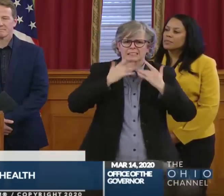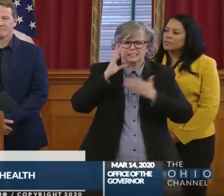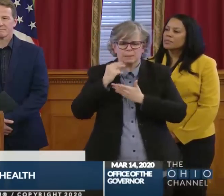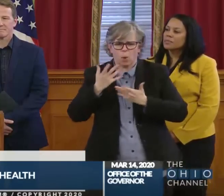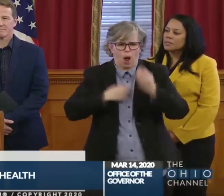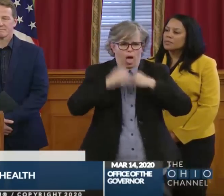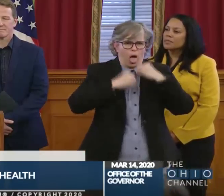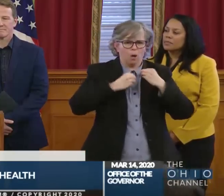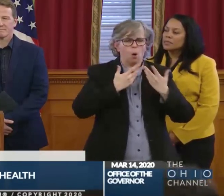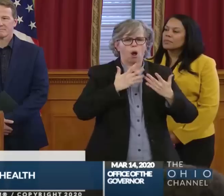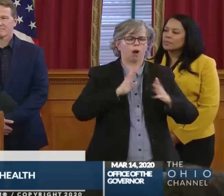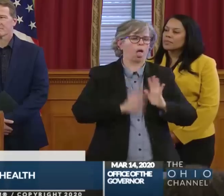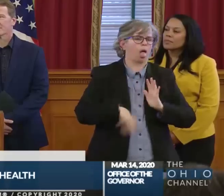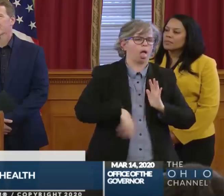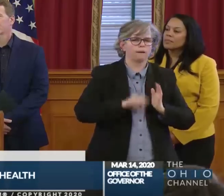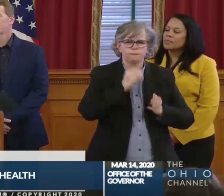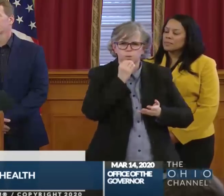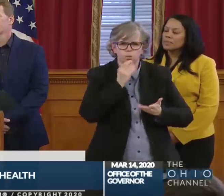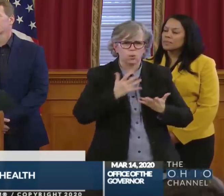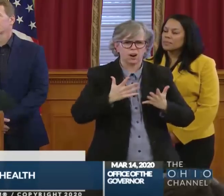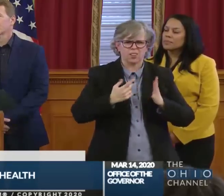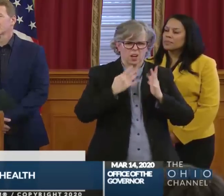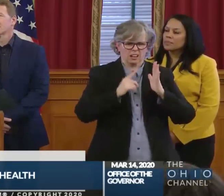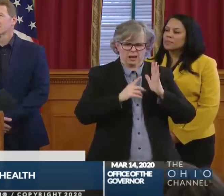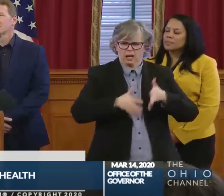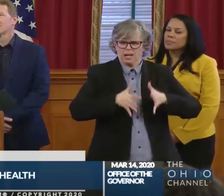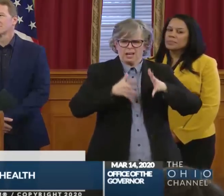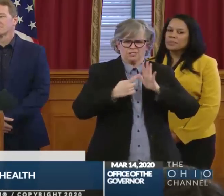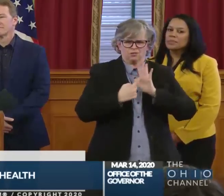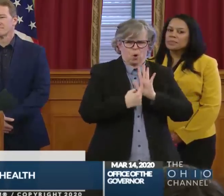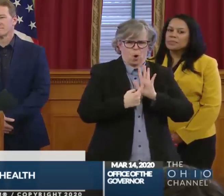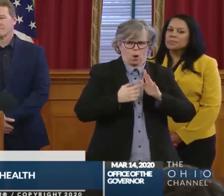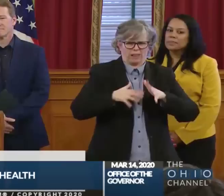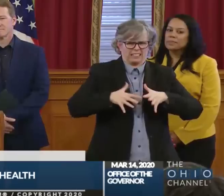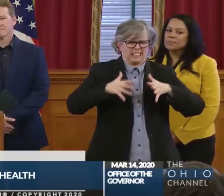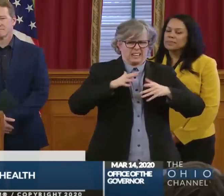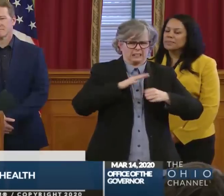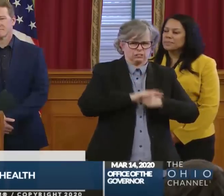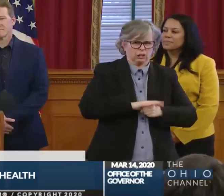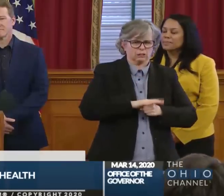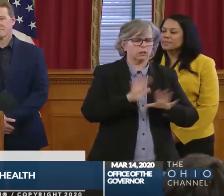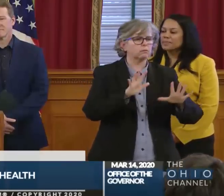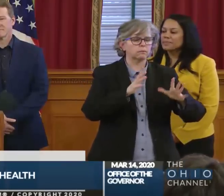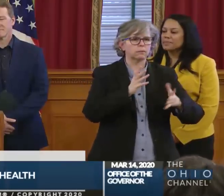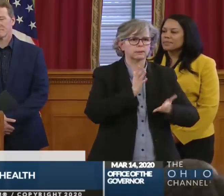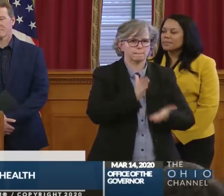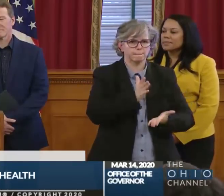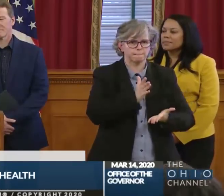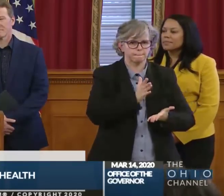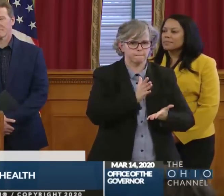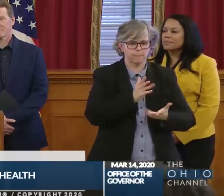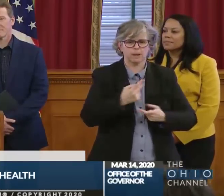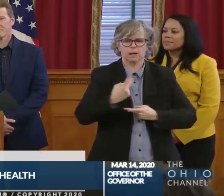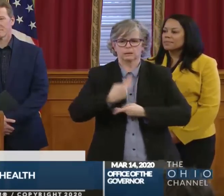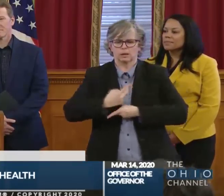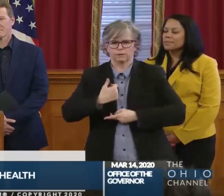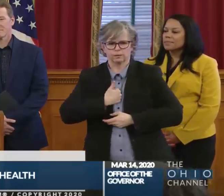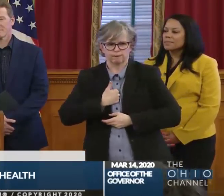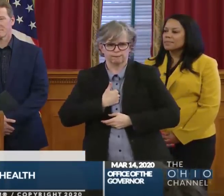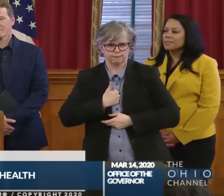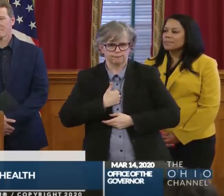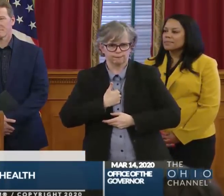of anxiety and stress. And so know those, monitor those, take a break, do something that's healthy for you and your family. If